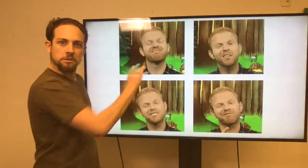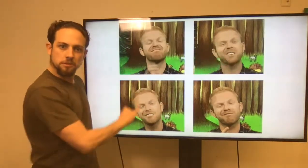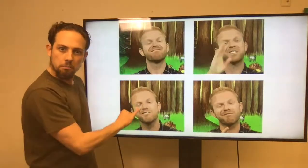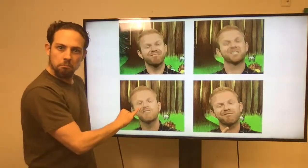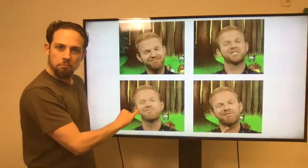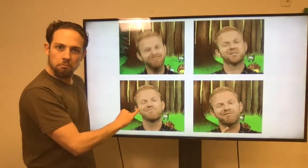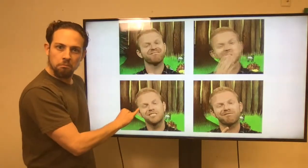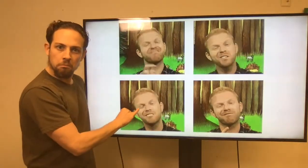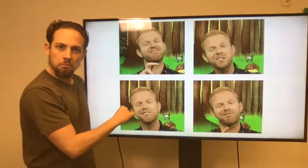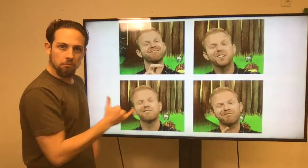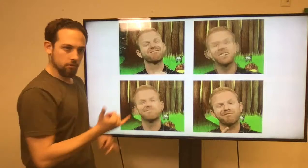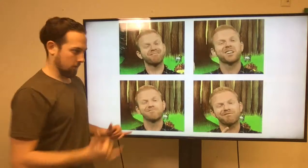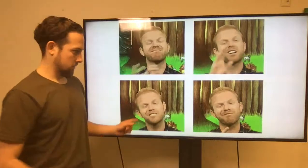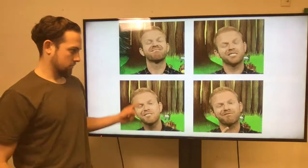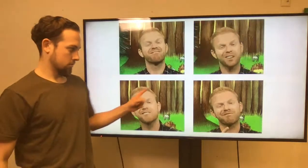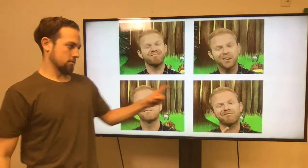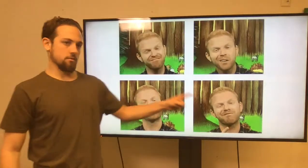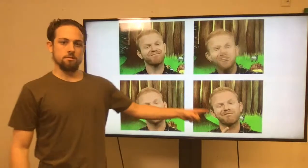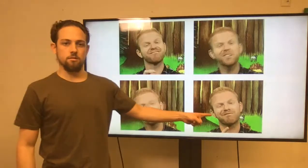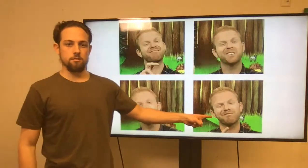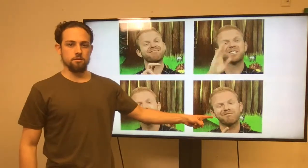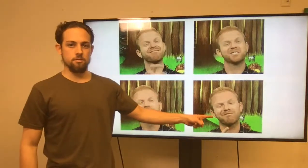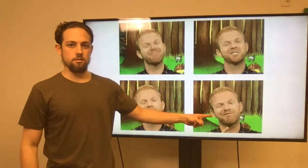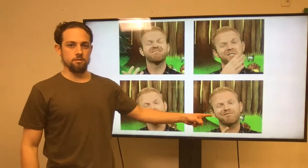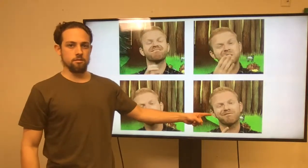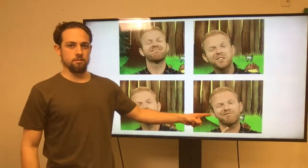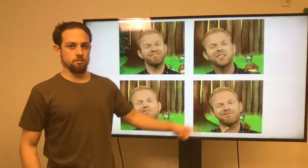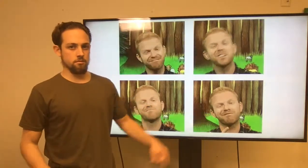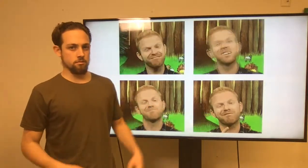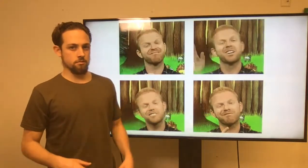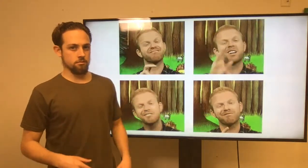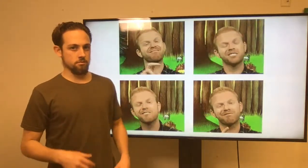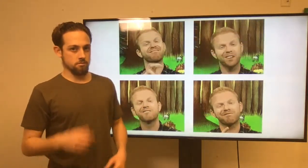like the other two. So far, all three follow that circular pattern.